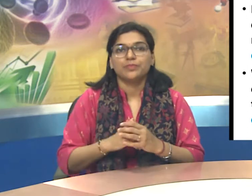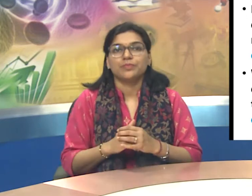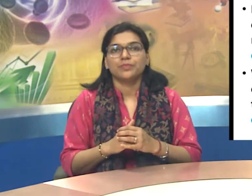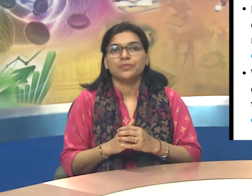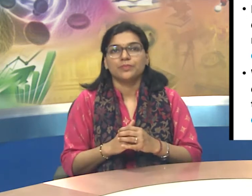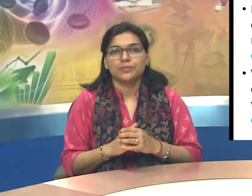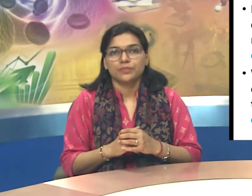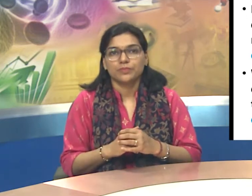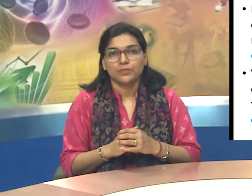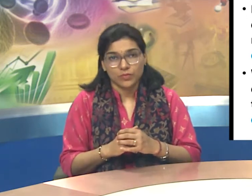by